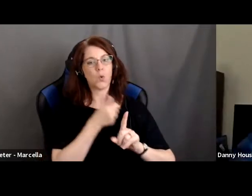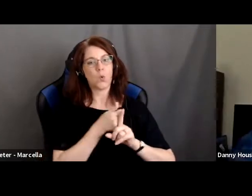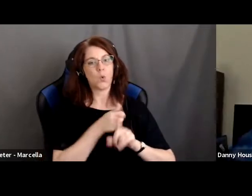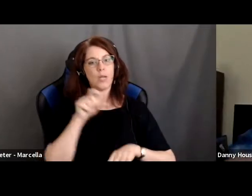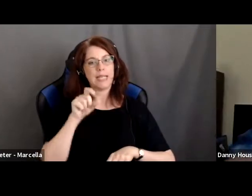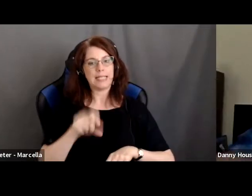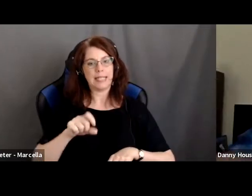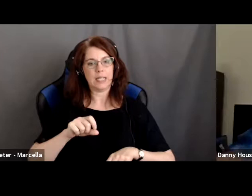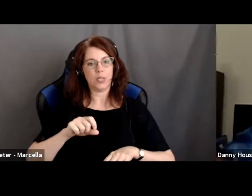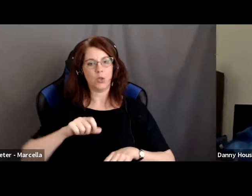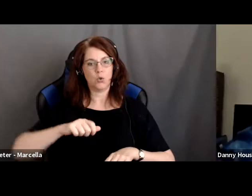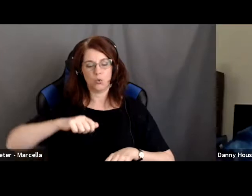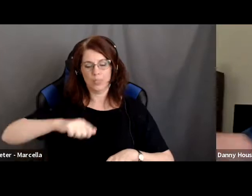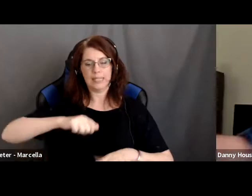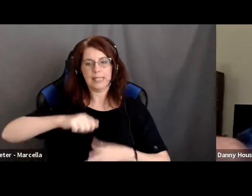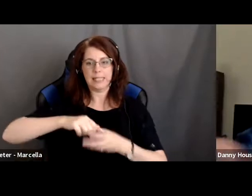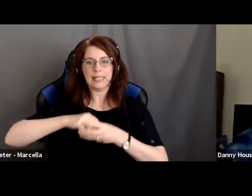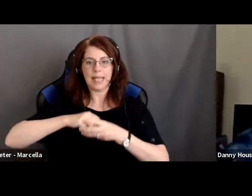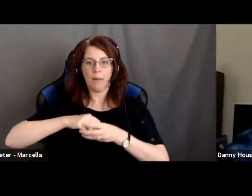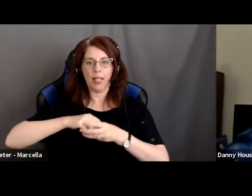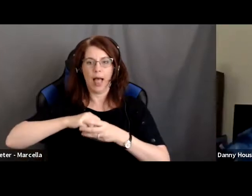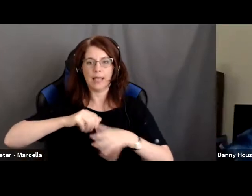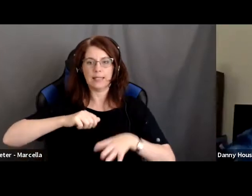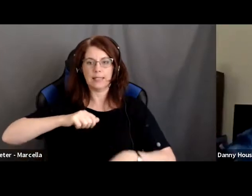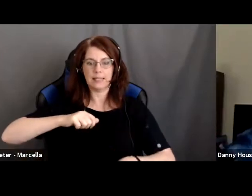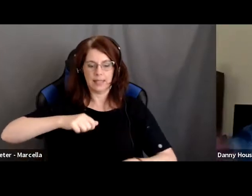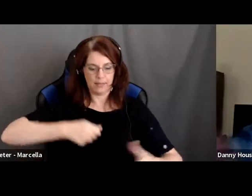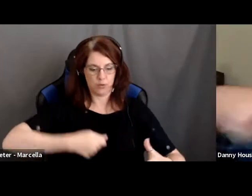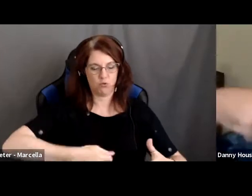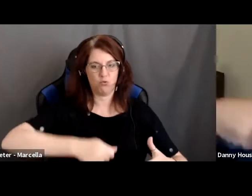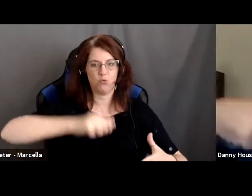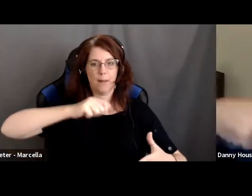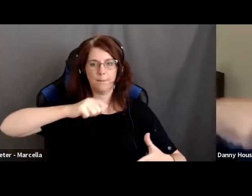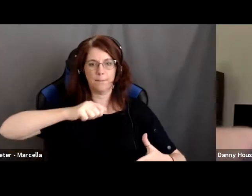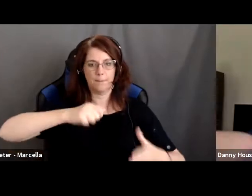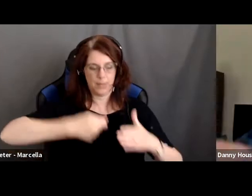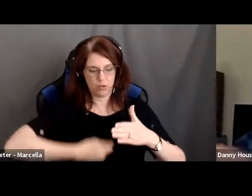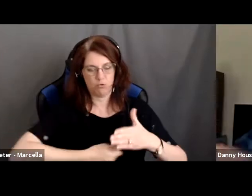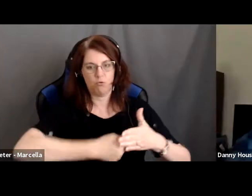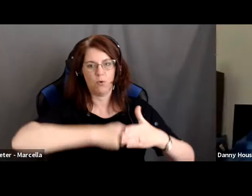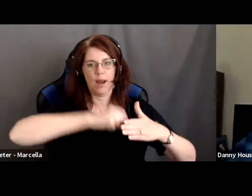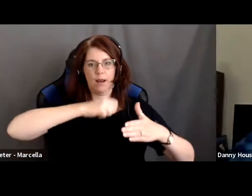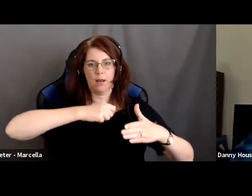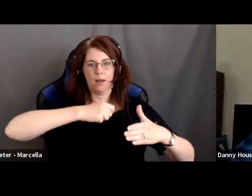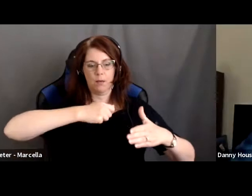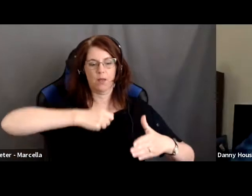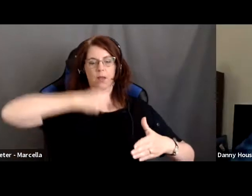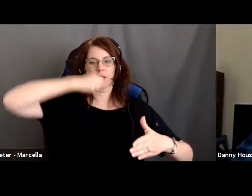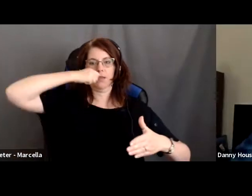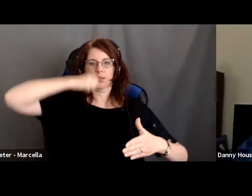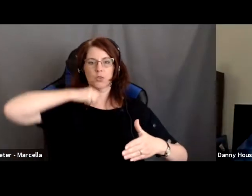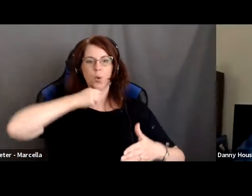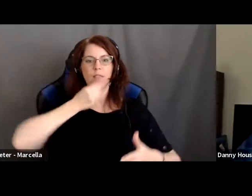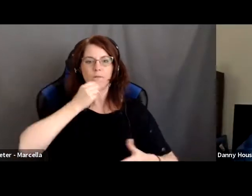need to stabilize that spoon or fork before they bring it to their face. Maybe they need to scrape off some of the food. It helps the food from falling off the